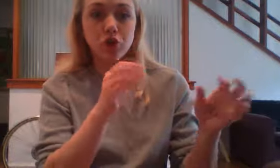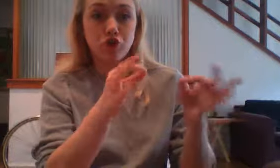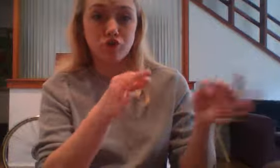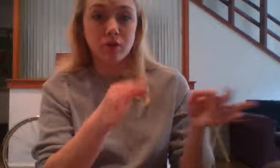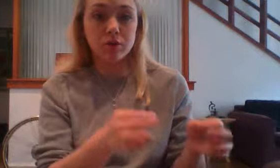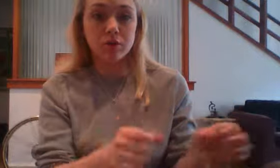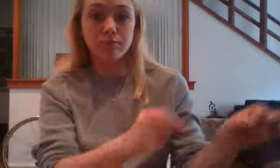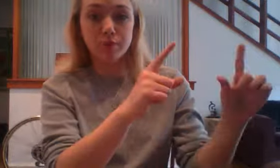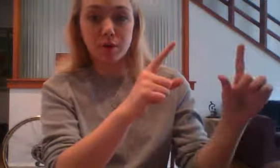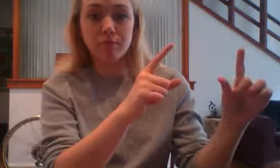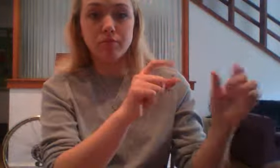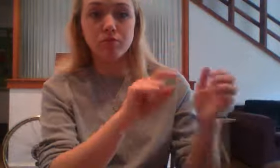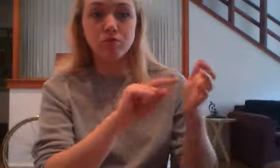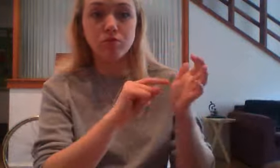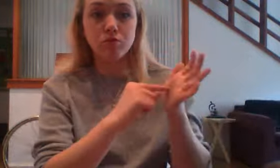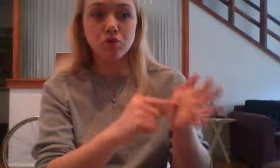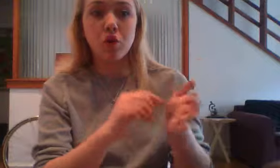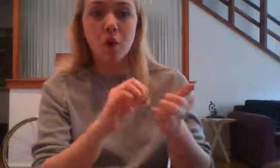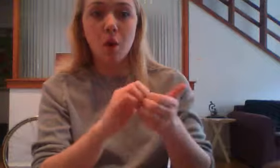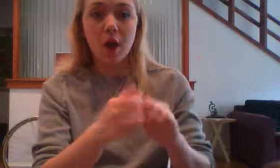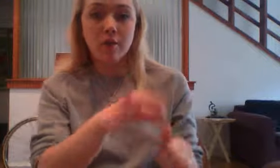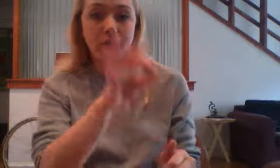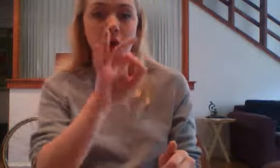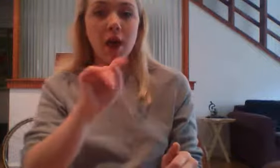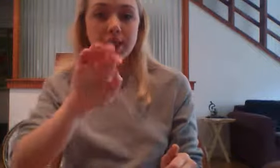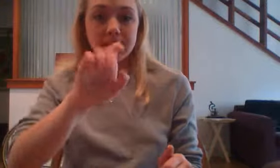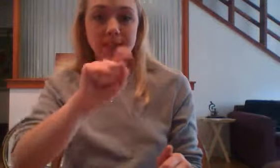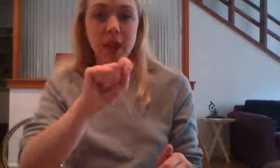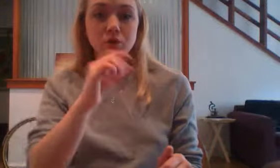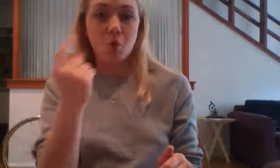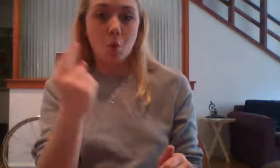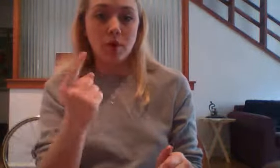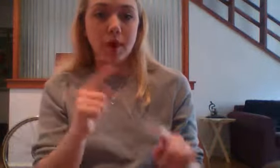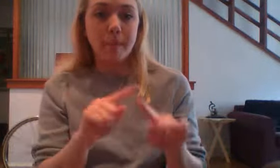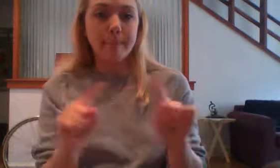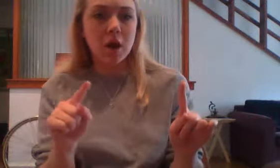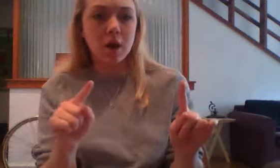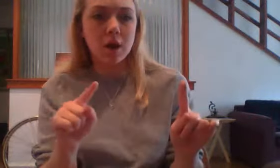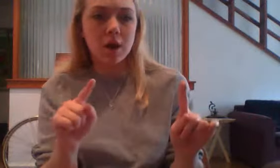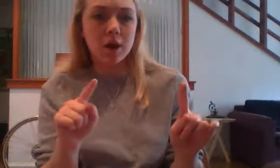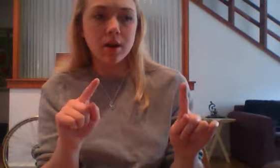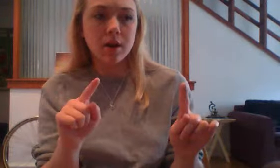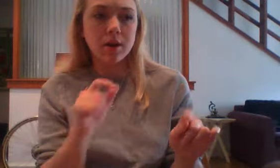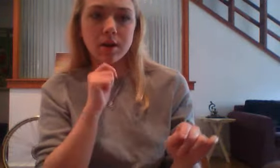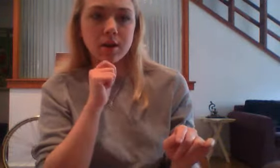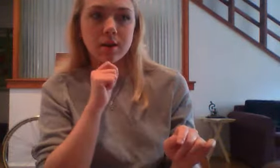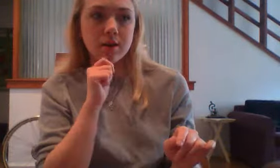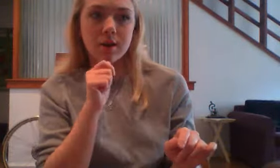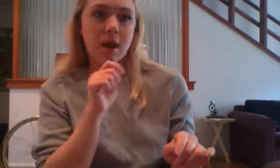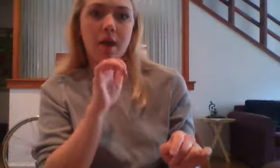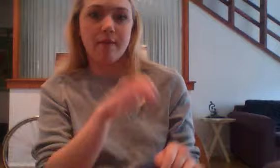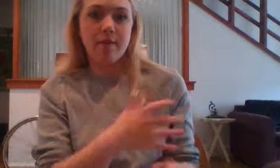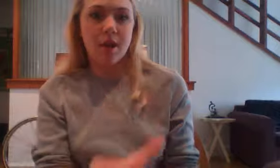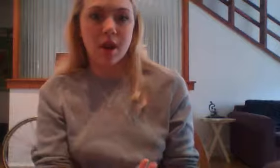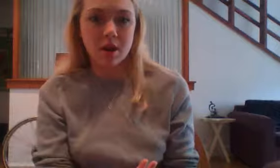And I would say it's functional. People could use it, but it still has some problems. People can't access it the same way everybody else